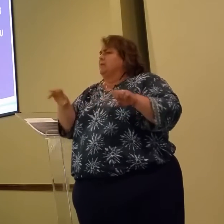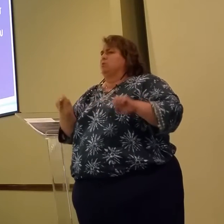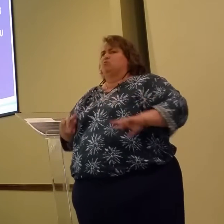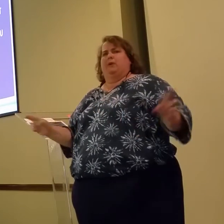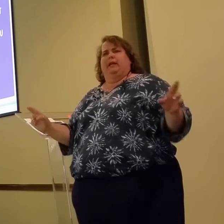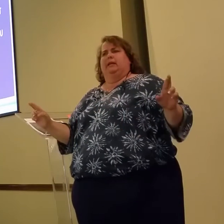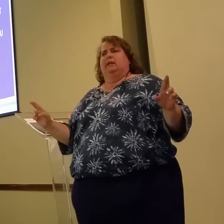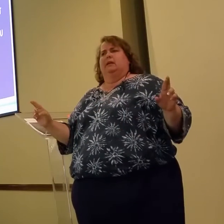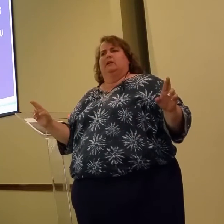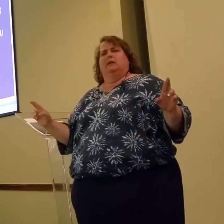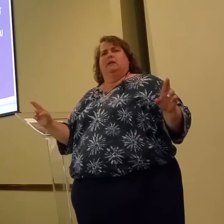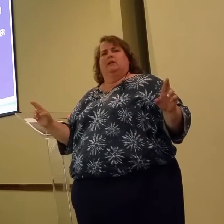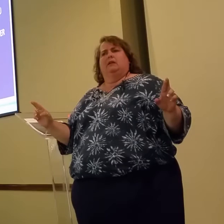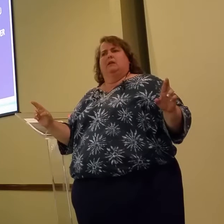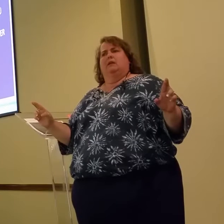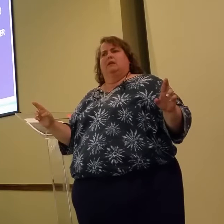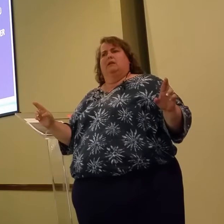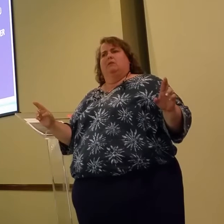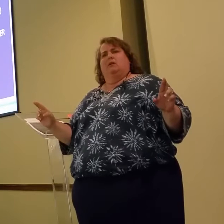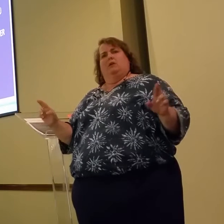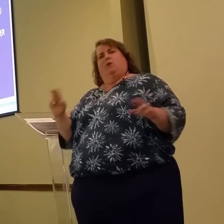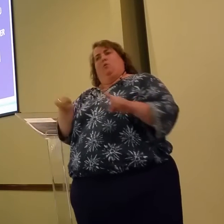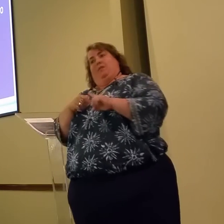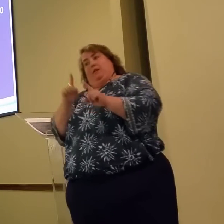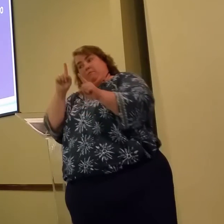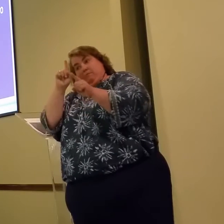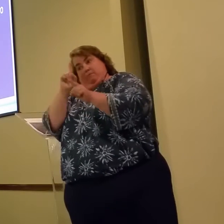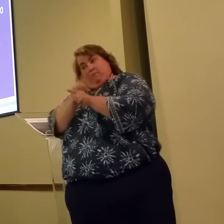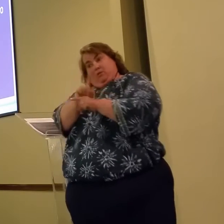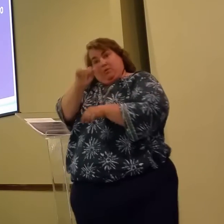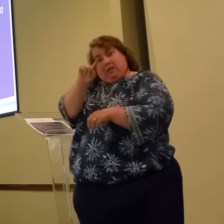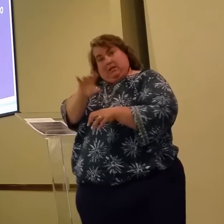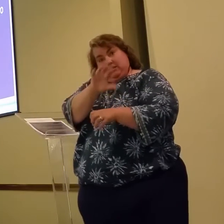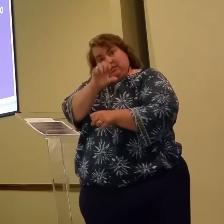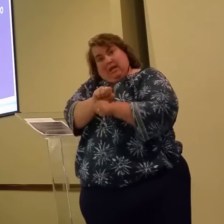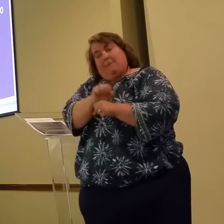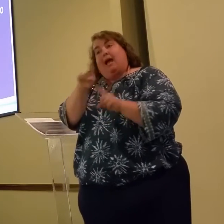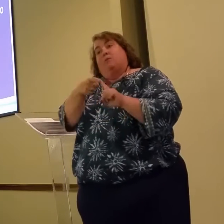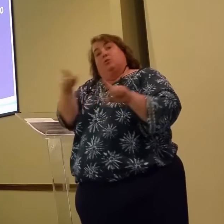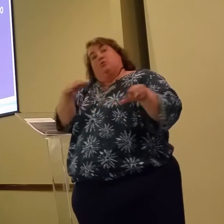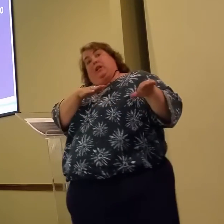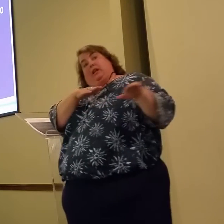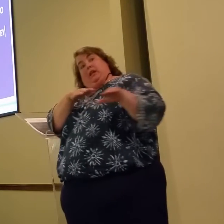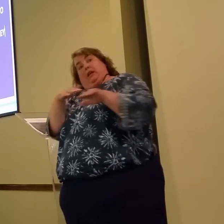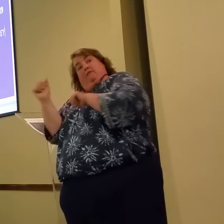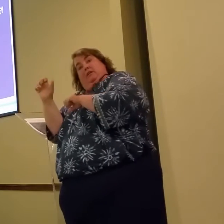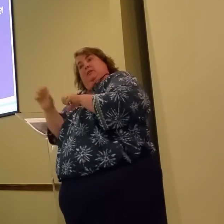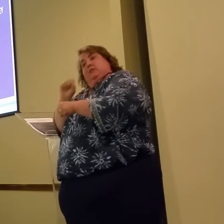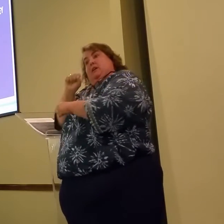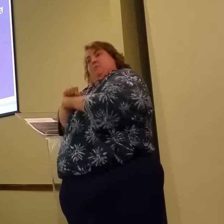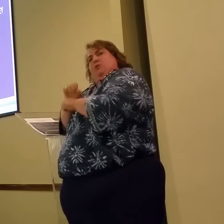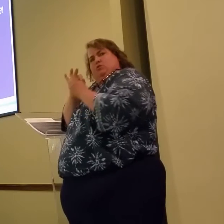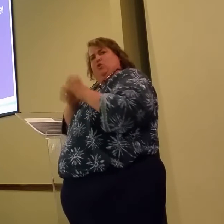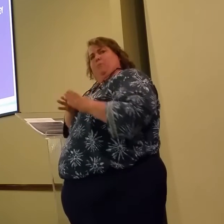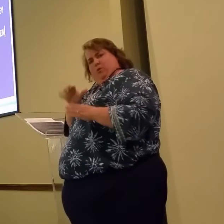over there for me? The interpreter needs to be prepared and ready. And when they meet you at the assignment and when you leave that